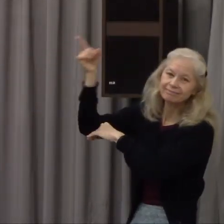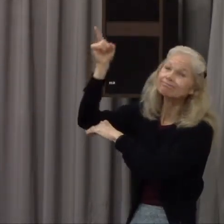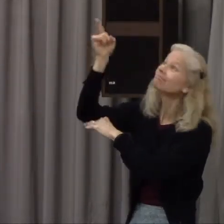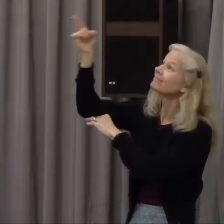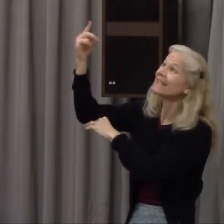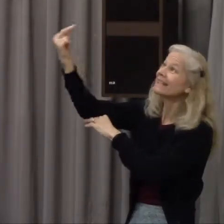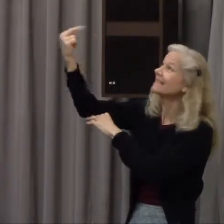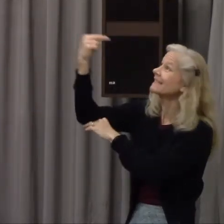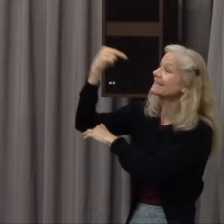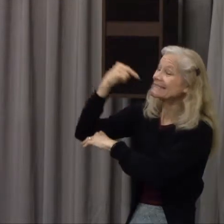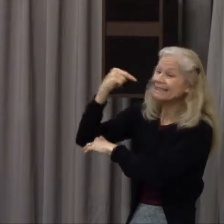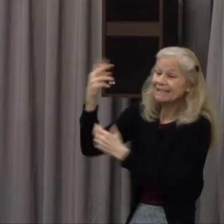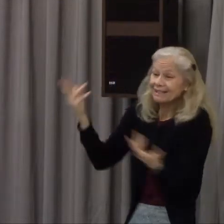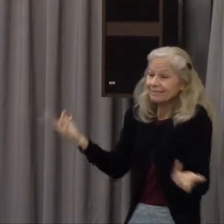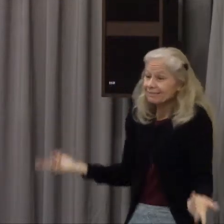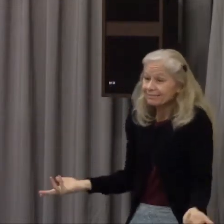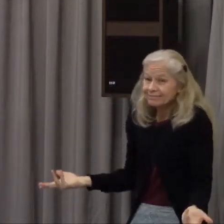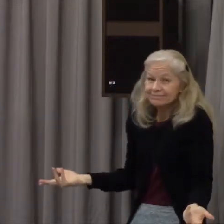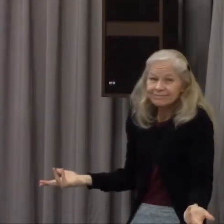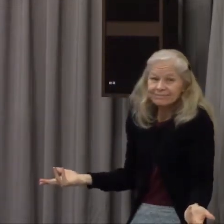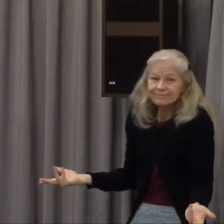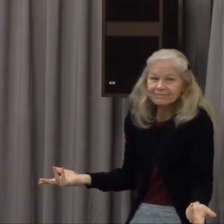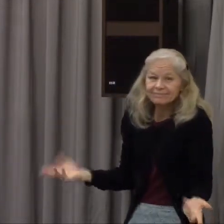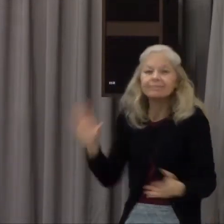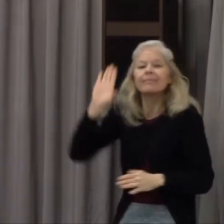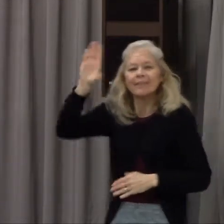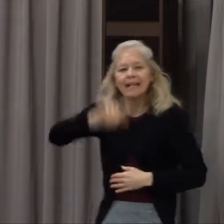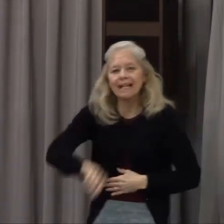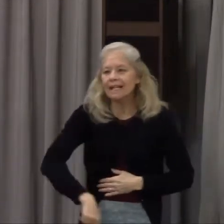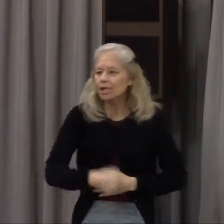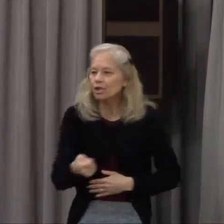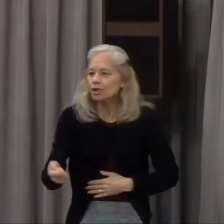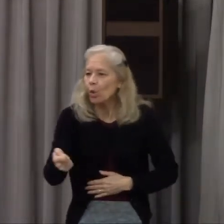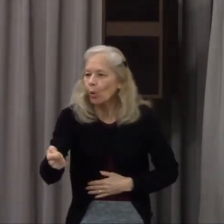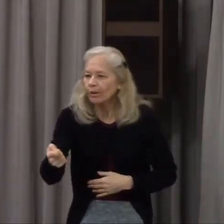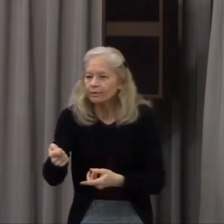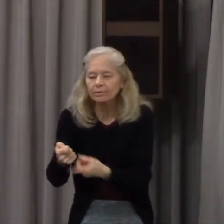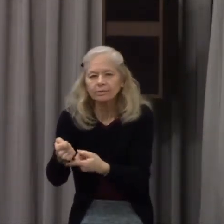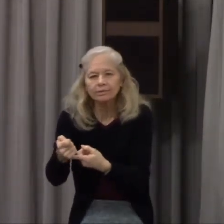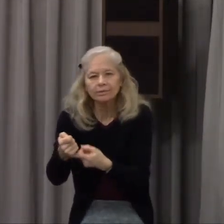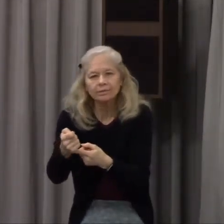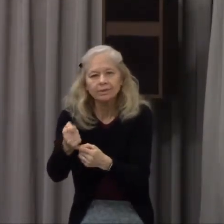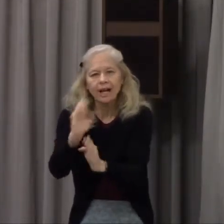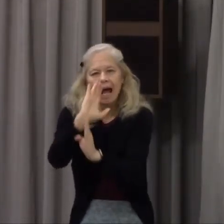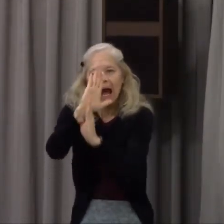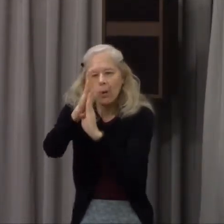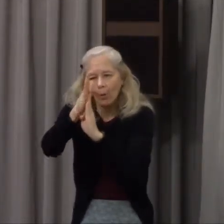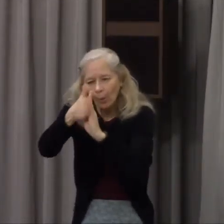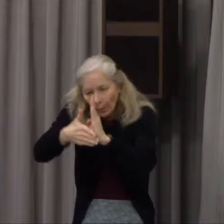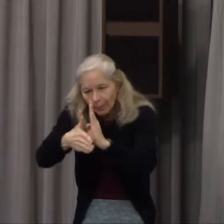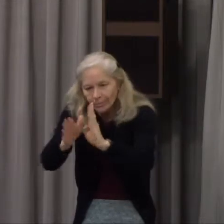open. How many of you have read your Bible with my hands up and you read that and said, ow.